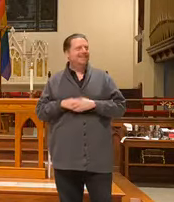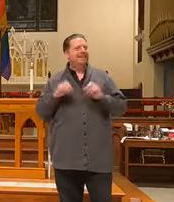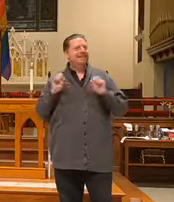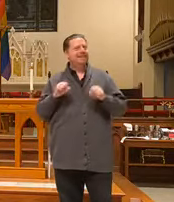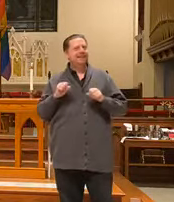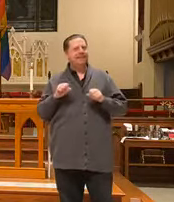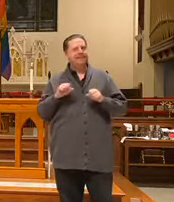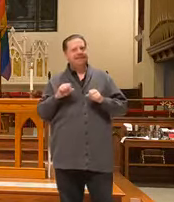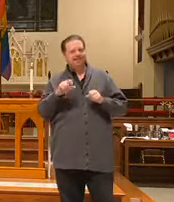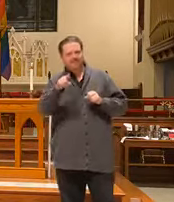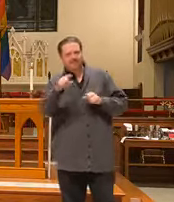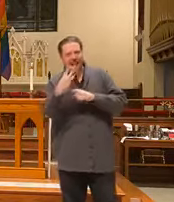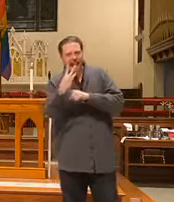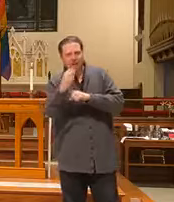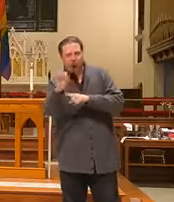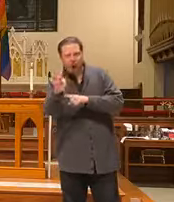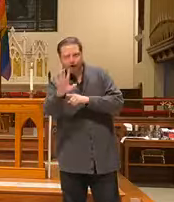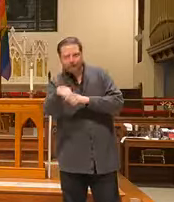Can we turn off the camera for a minute?